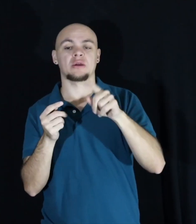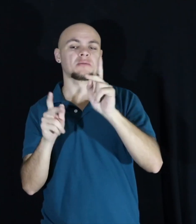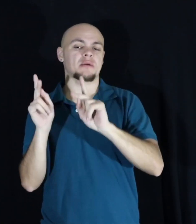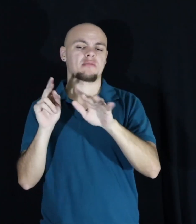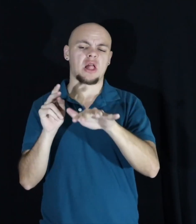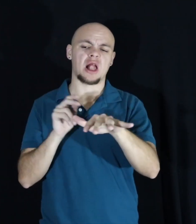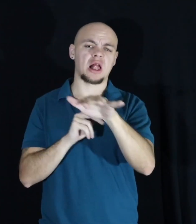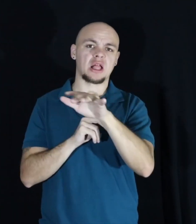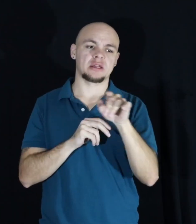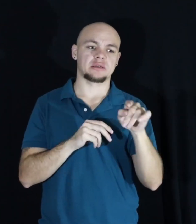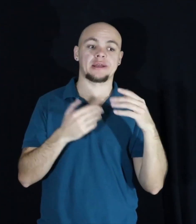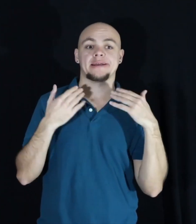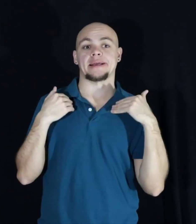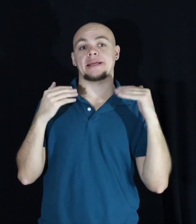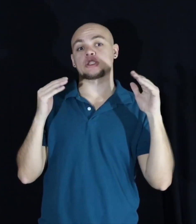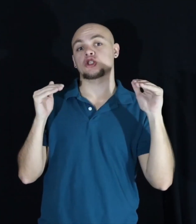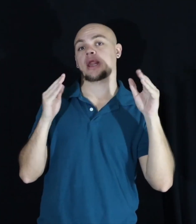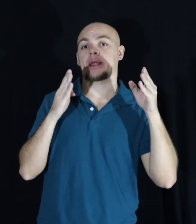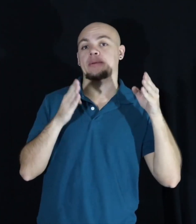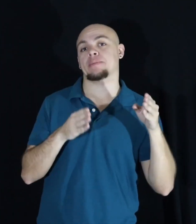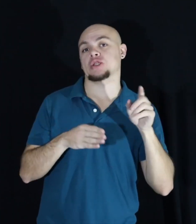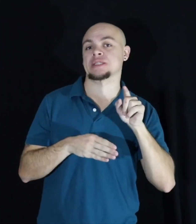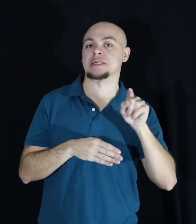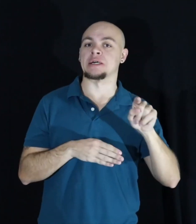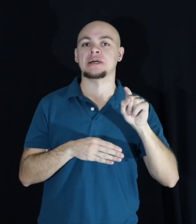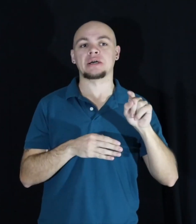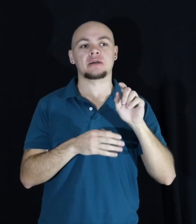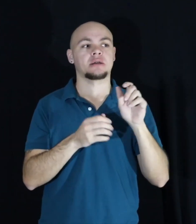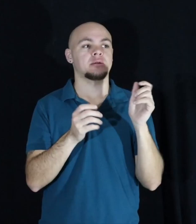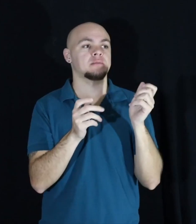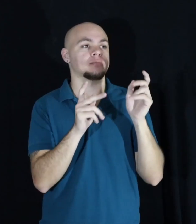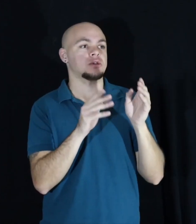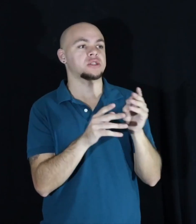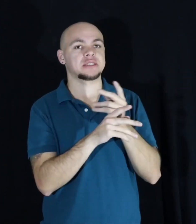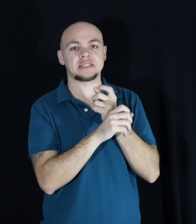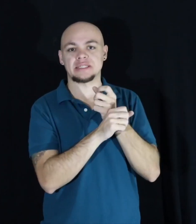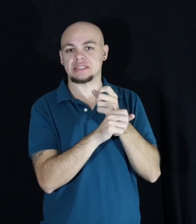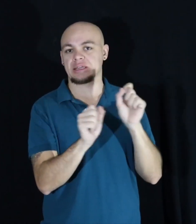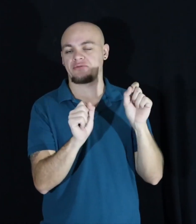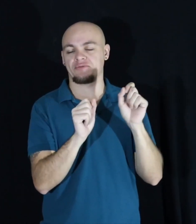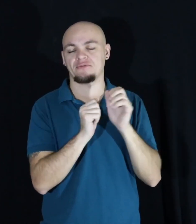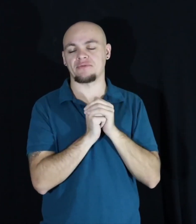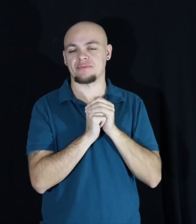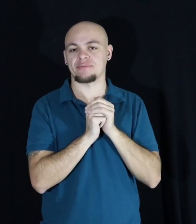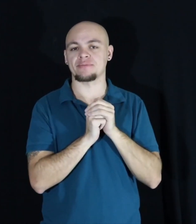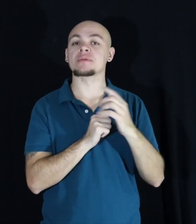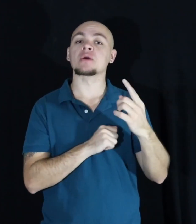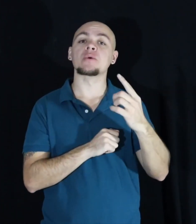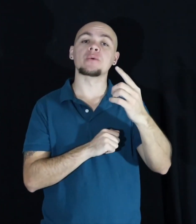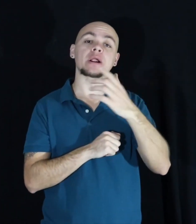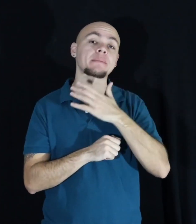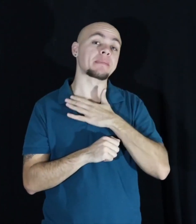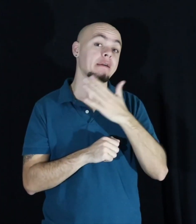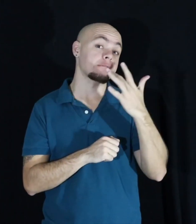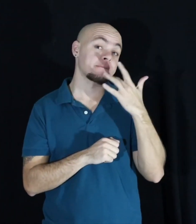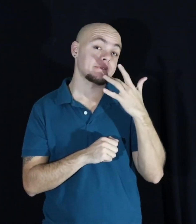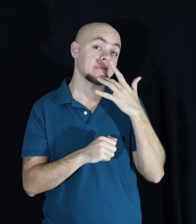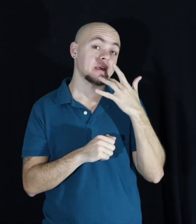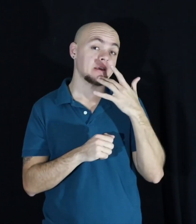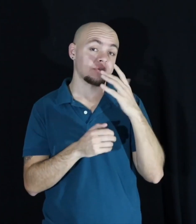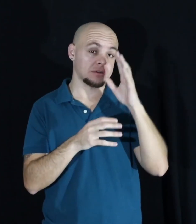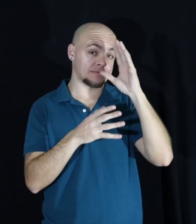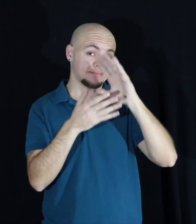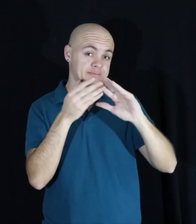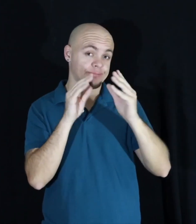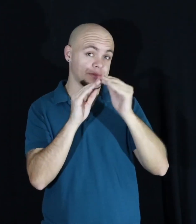is at the right place at the right time, and saves others. One of my favorite fairy tales was Red Riding